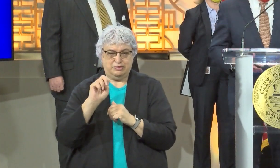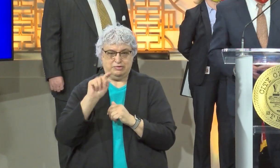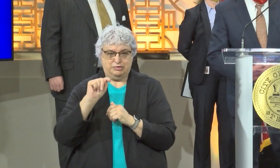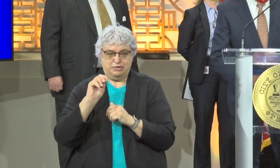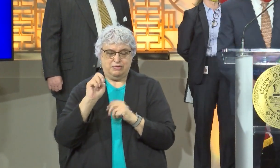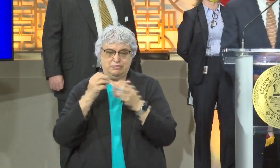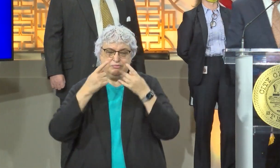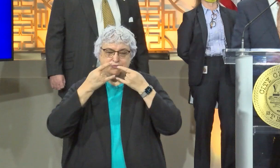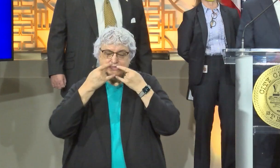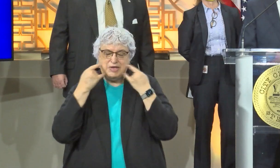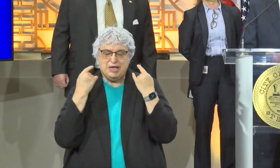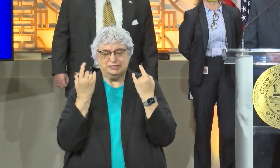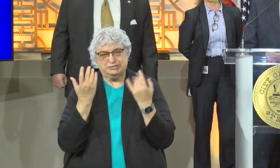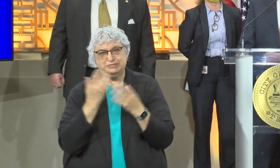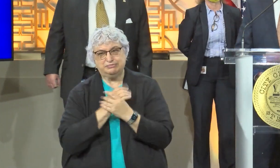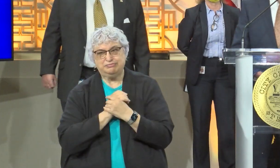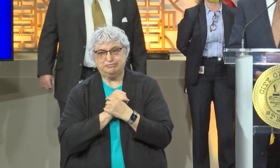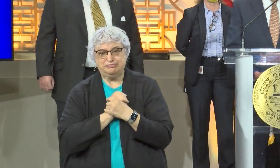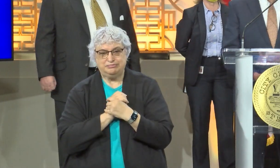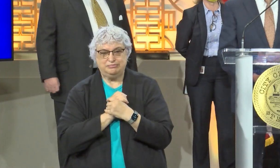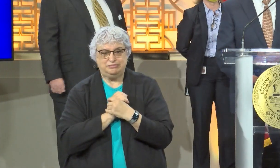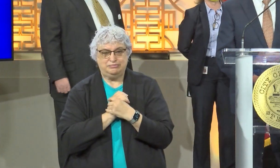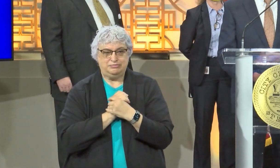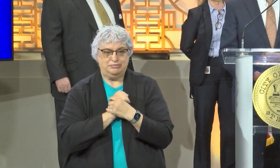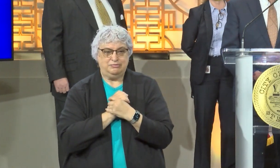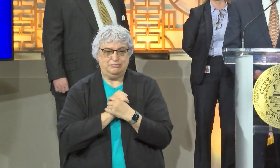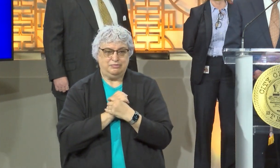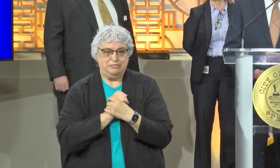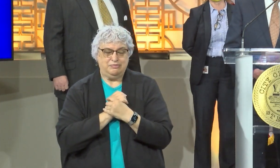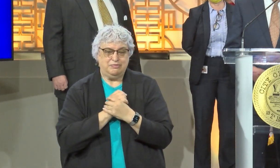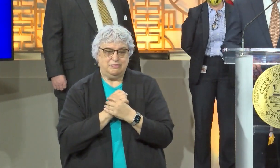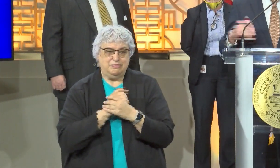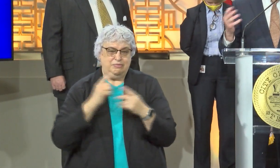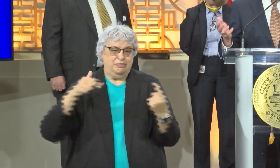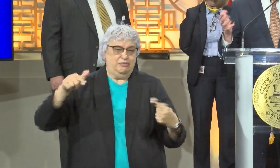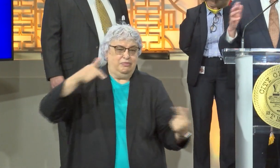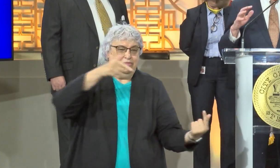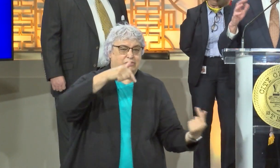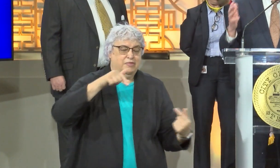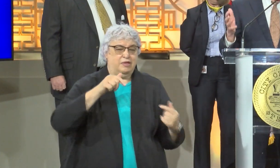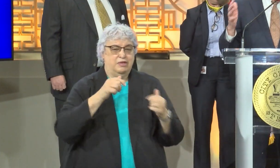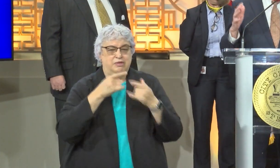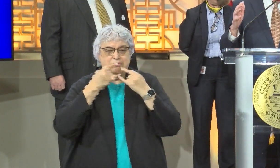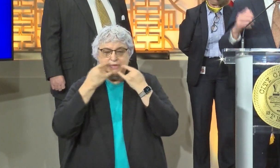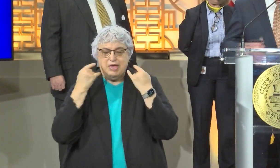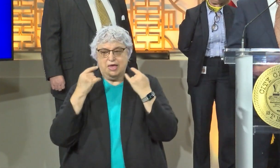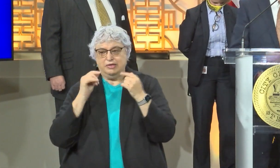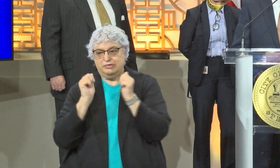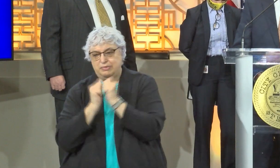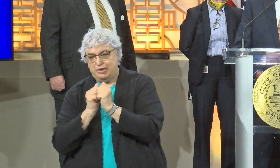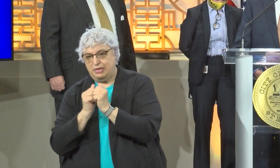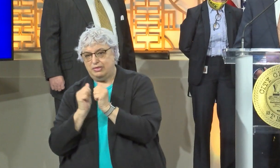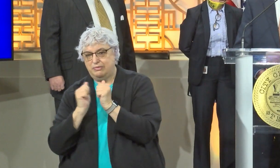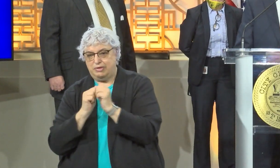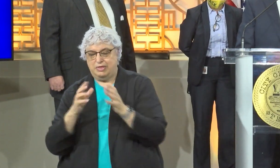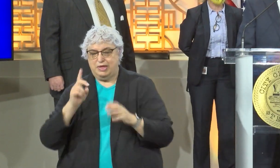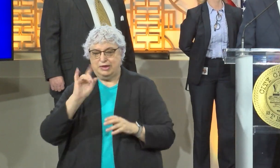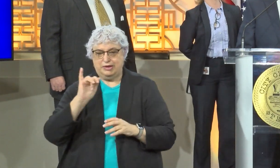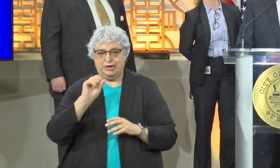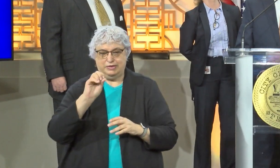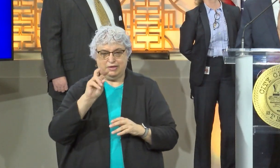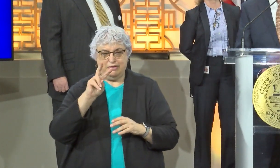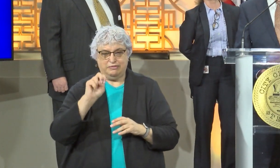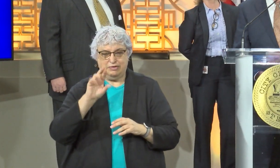on if you do that, okay? Or you can twirl with or without a mask, I'm not sure, at Discovery Green on